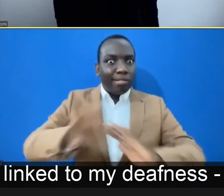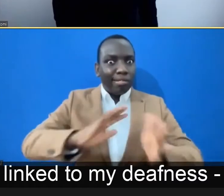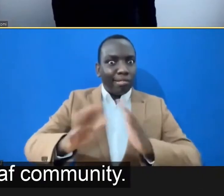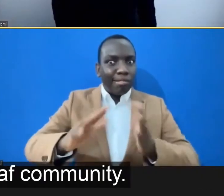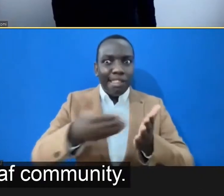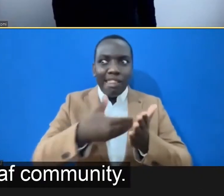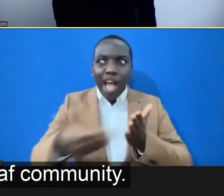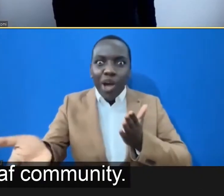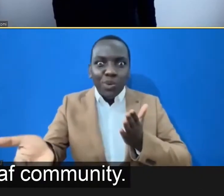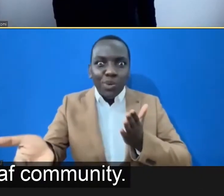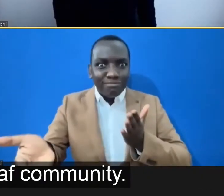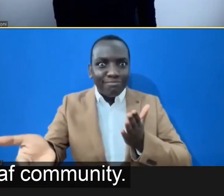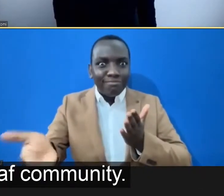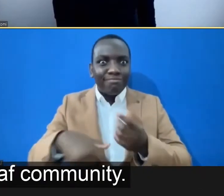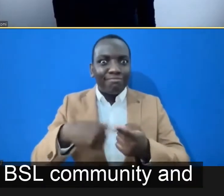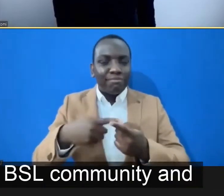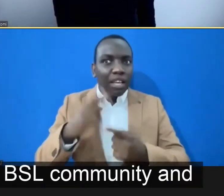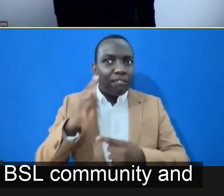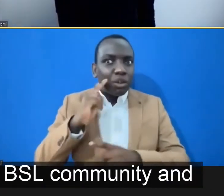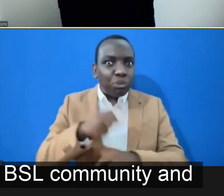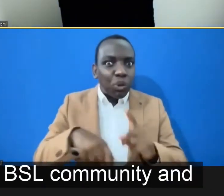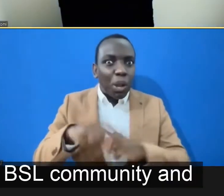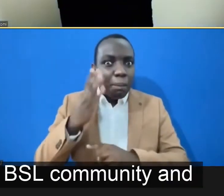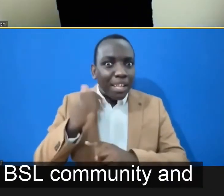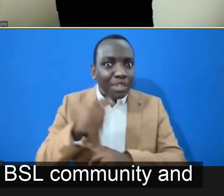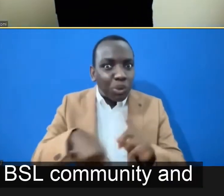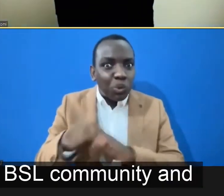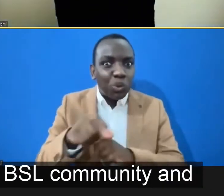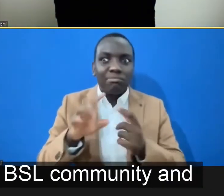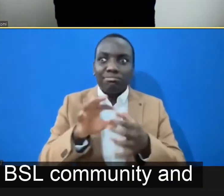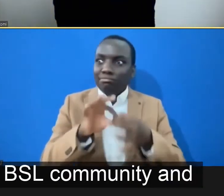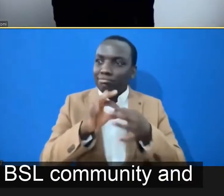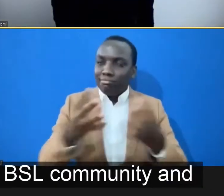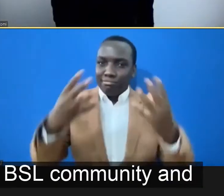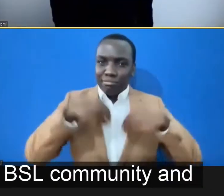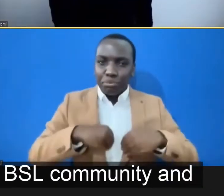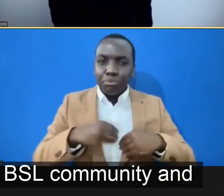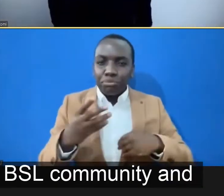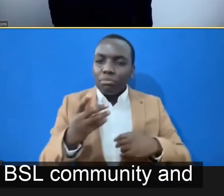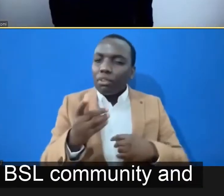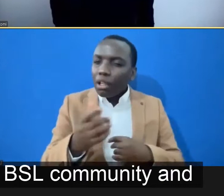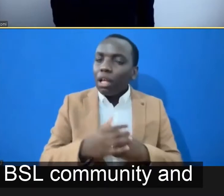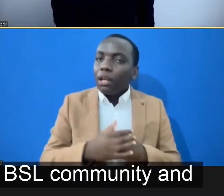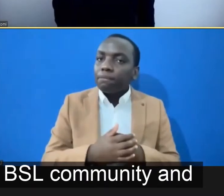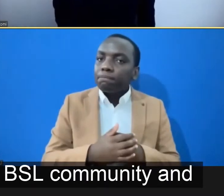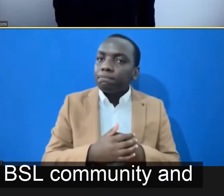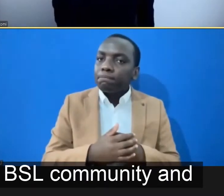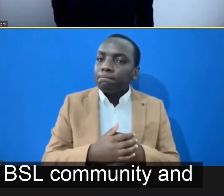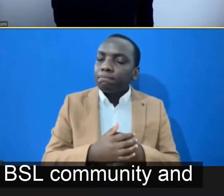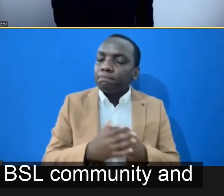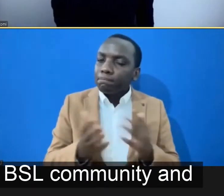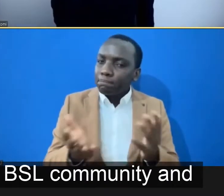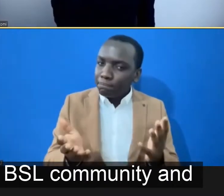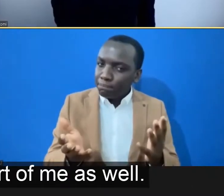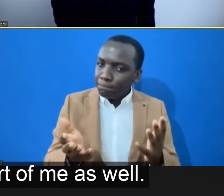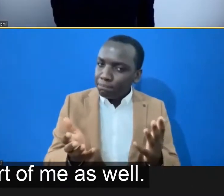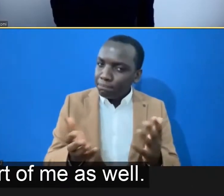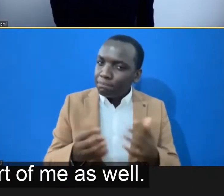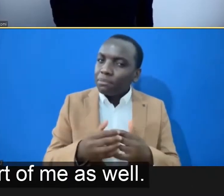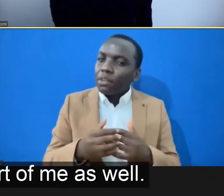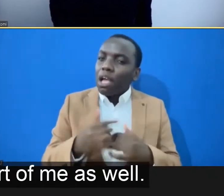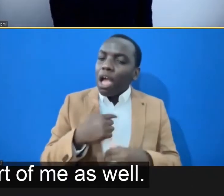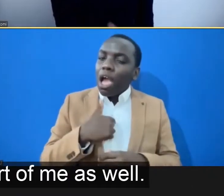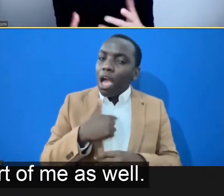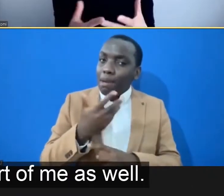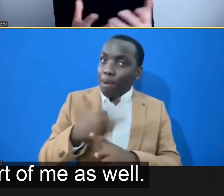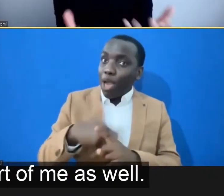deafness. I am part of the deaf community. I enjoy being part of a signing BSL community, and